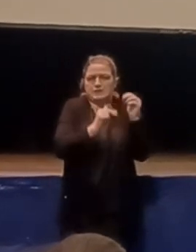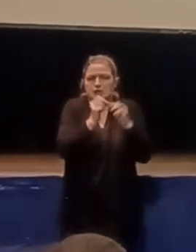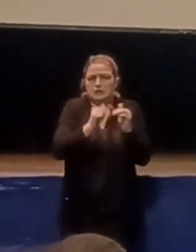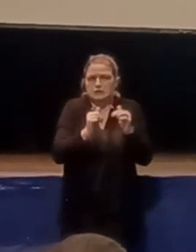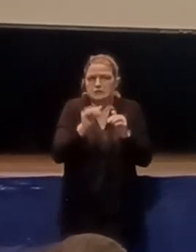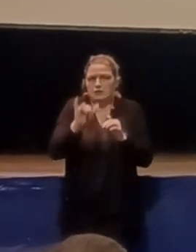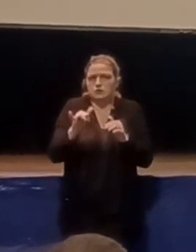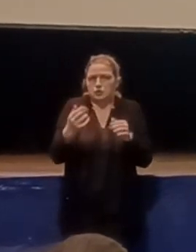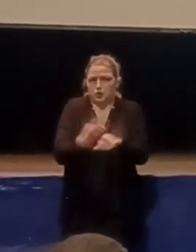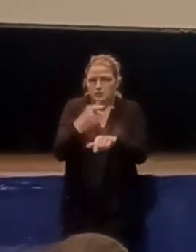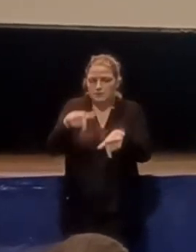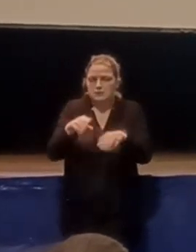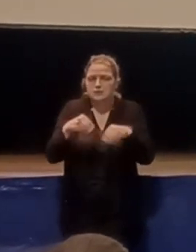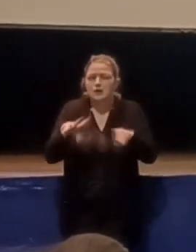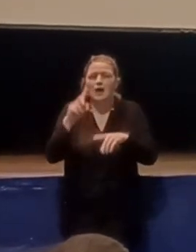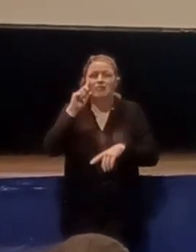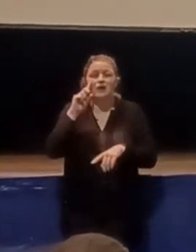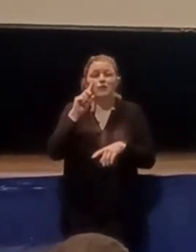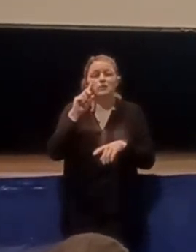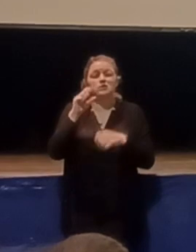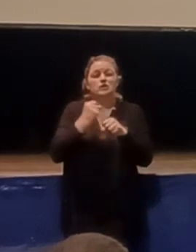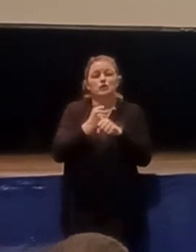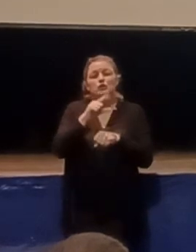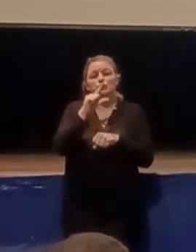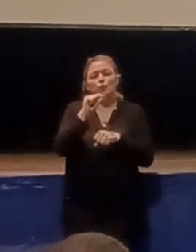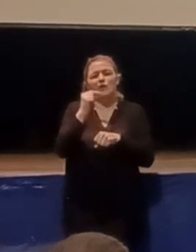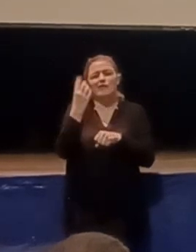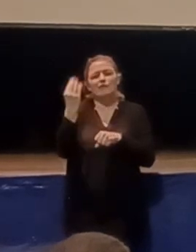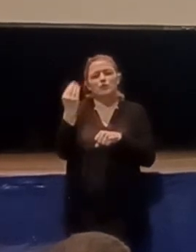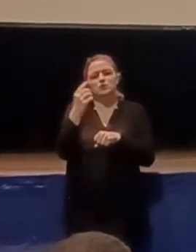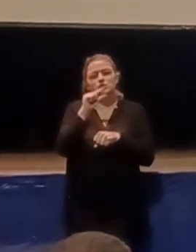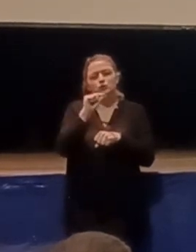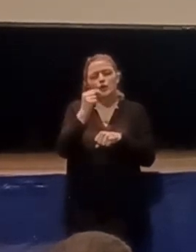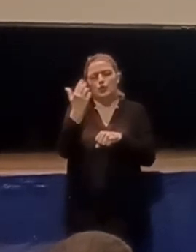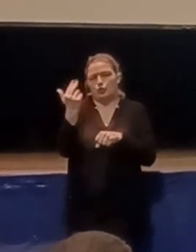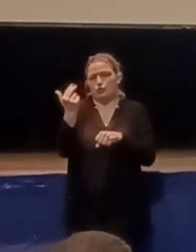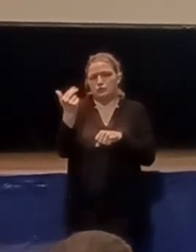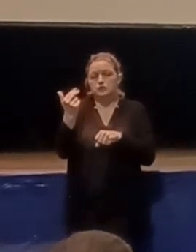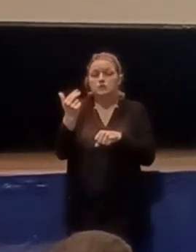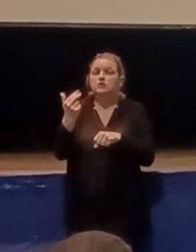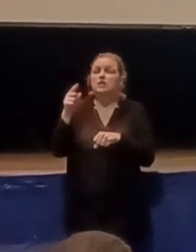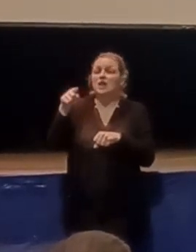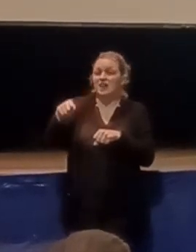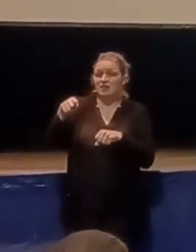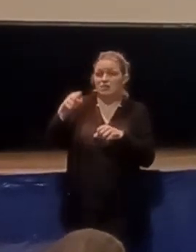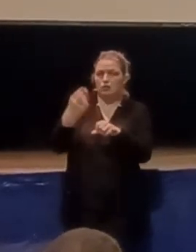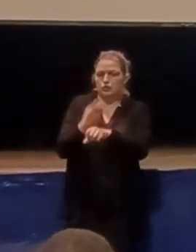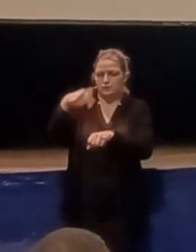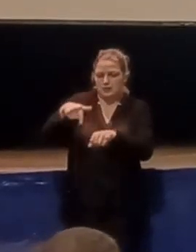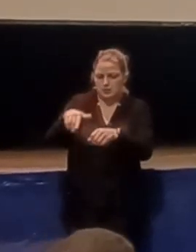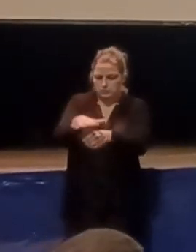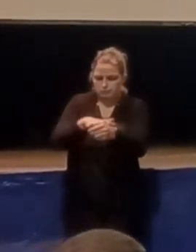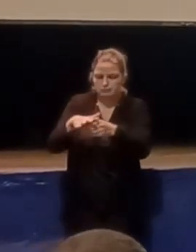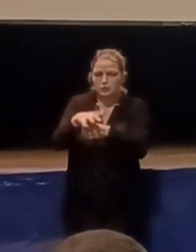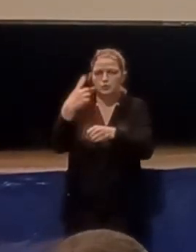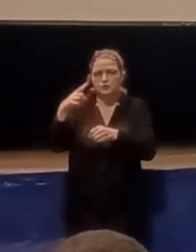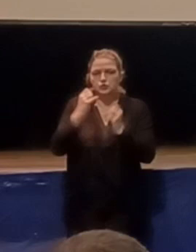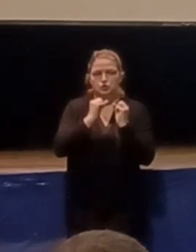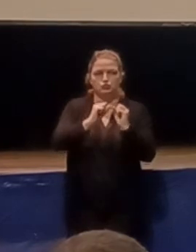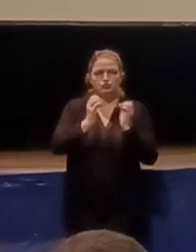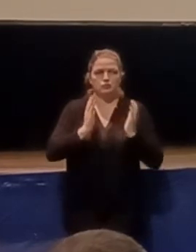In I believe 2013, 2014, the primary use of that facility, which was the city's street lighting